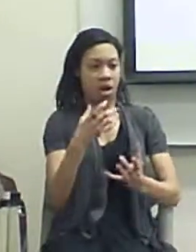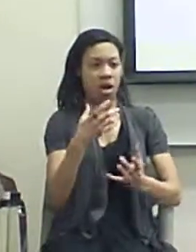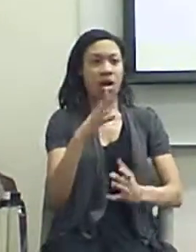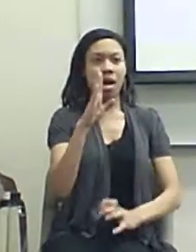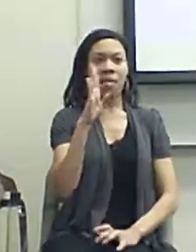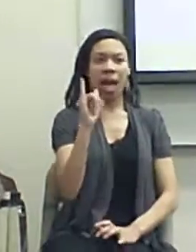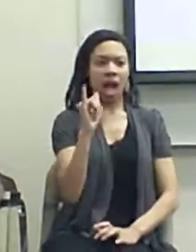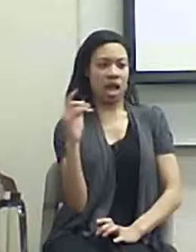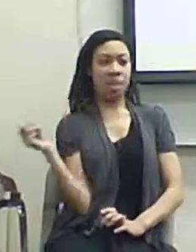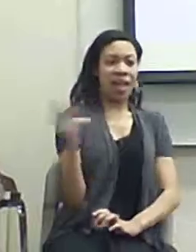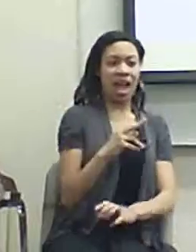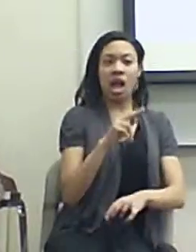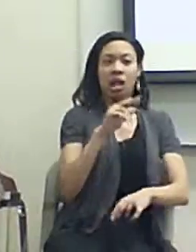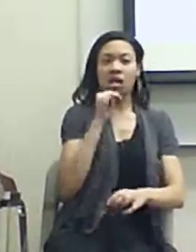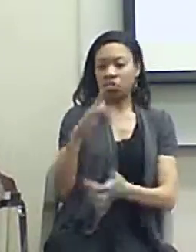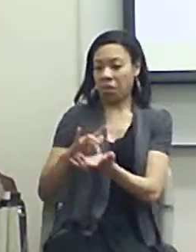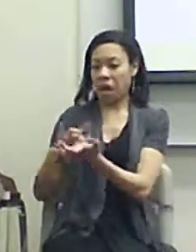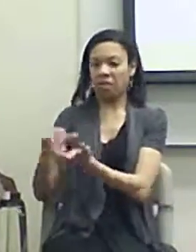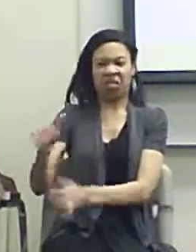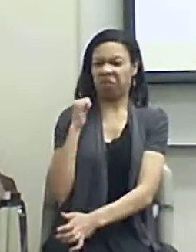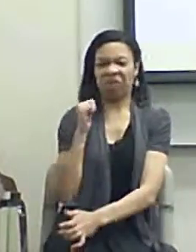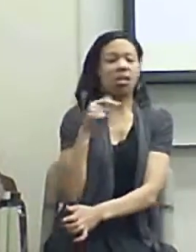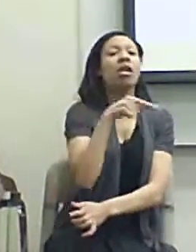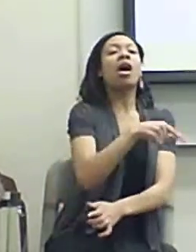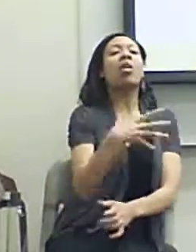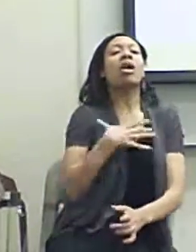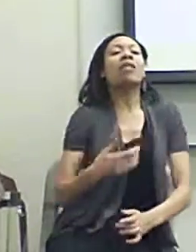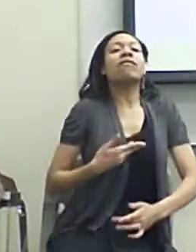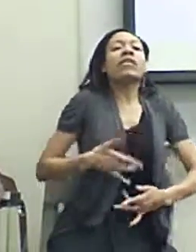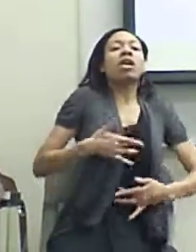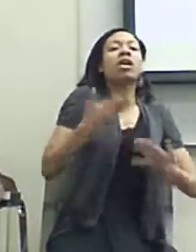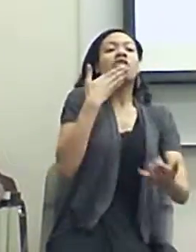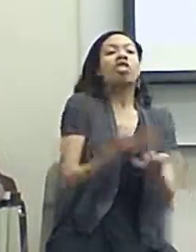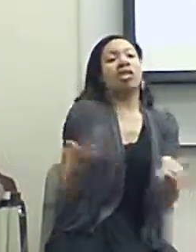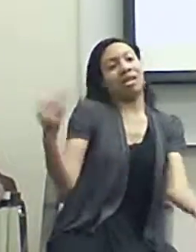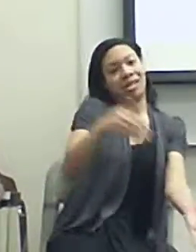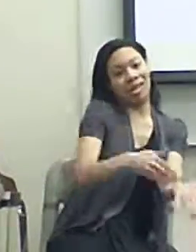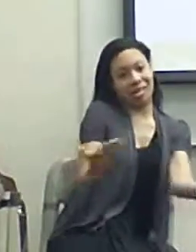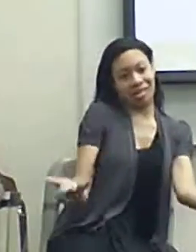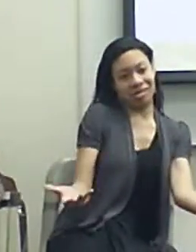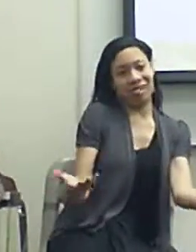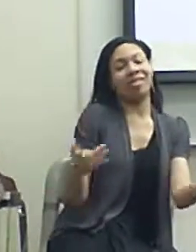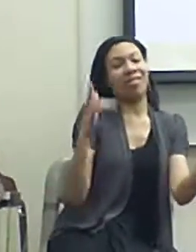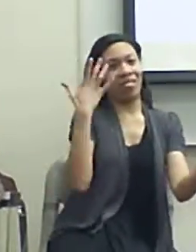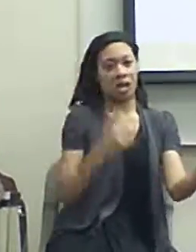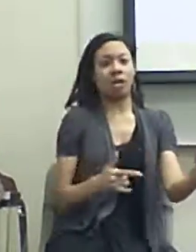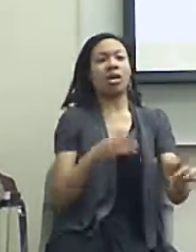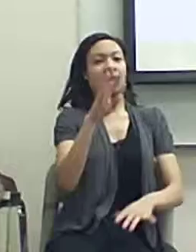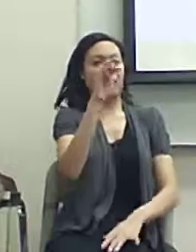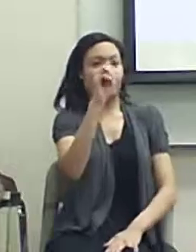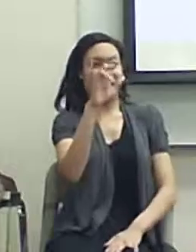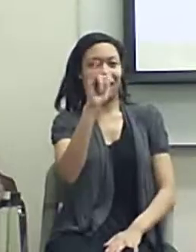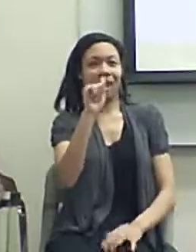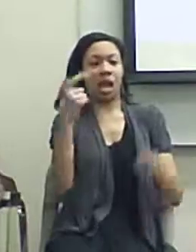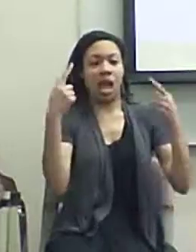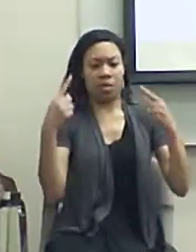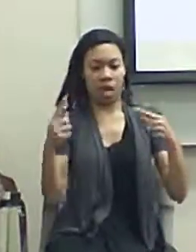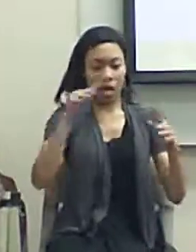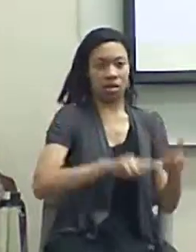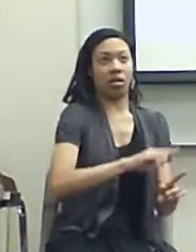self-medicate to avoid the depression, so then that cycles them back up into mania. And then the cycle. It's just crazy.